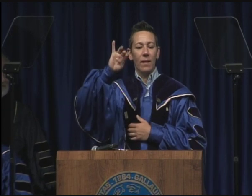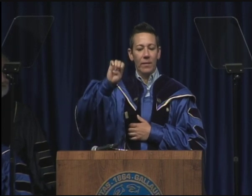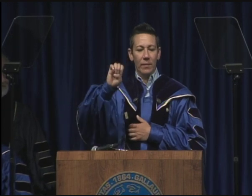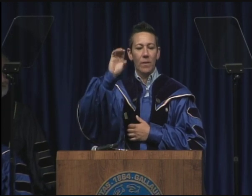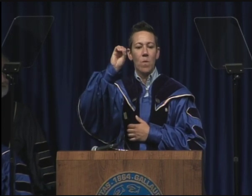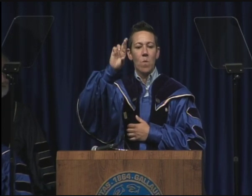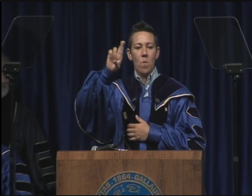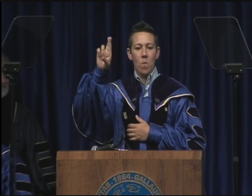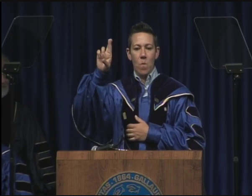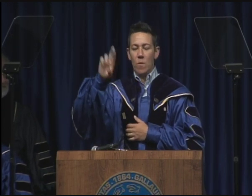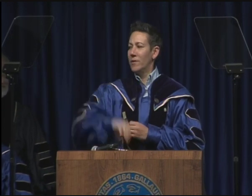Melanie Orr.